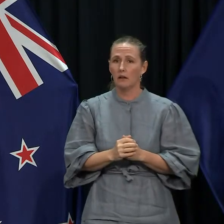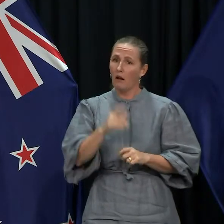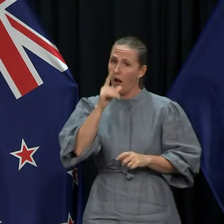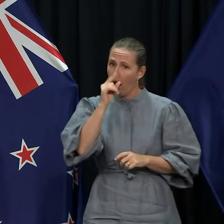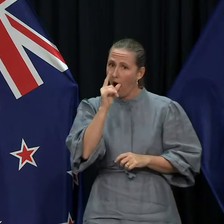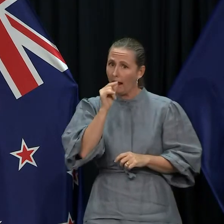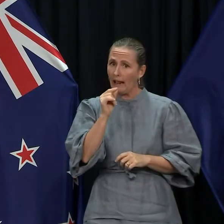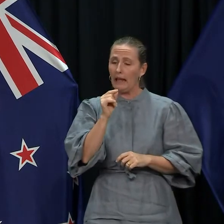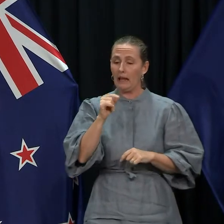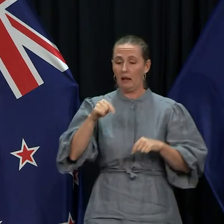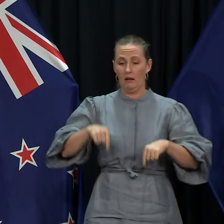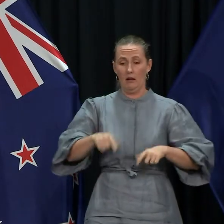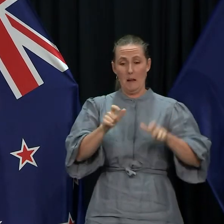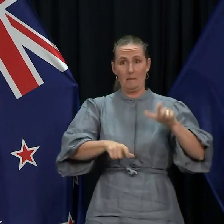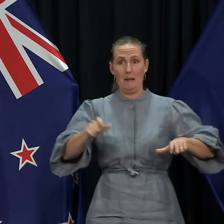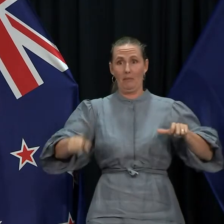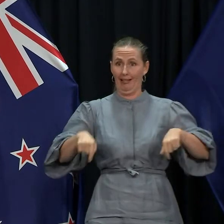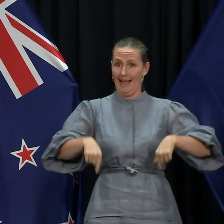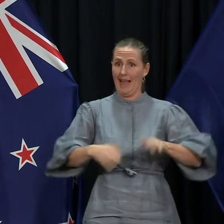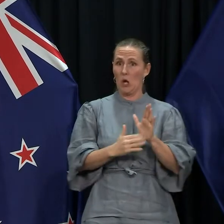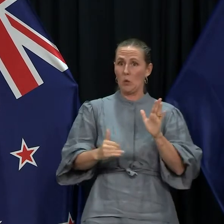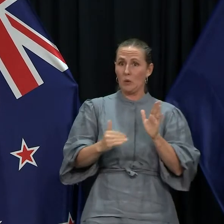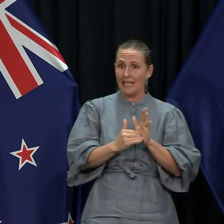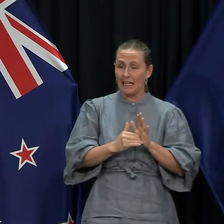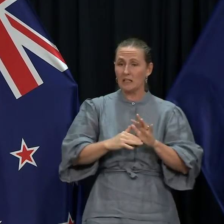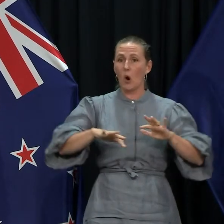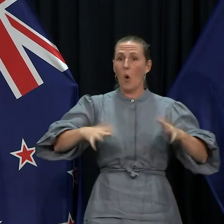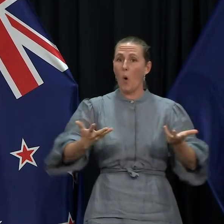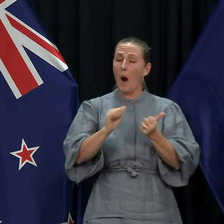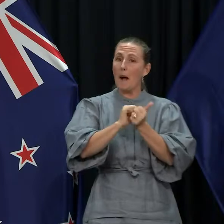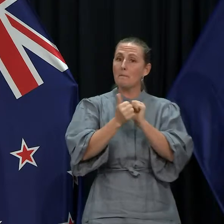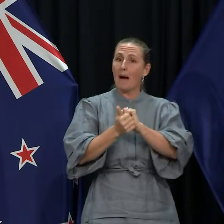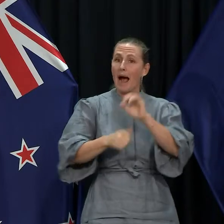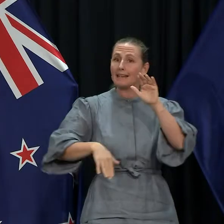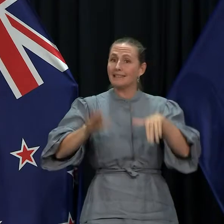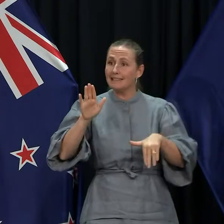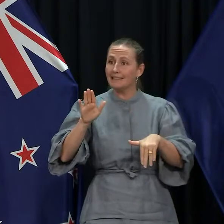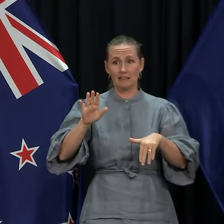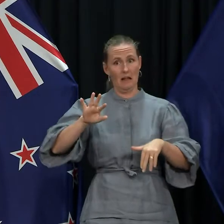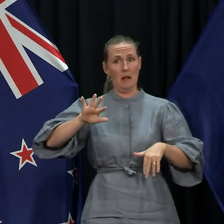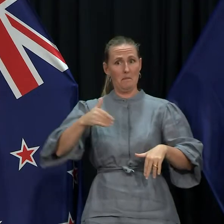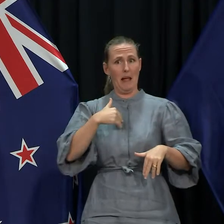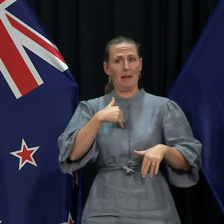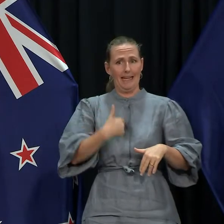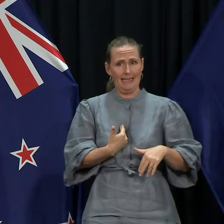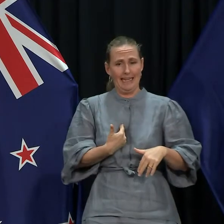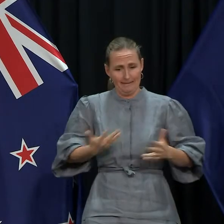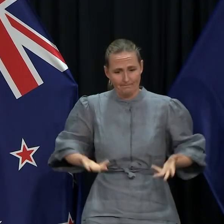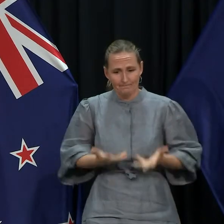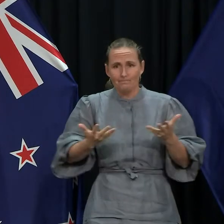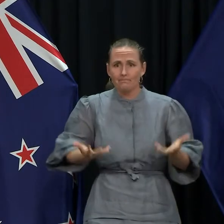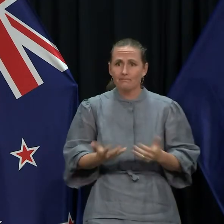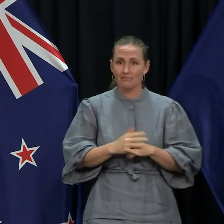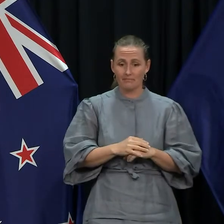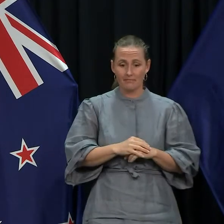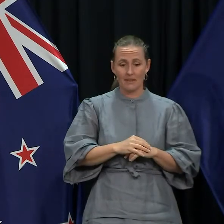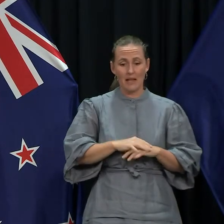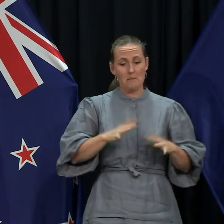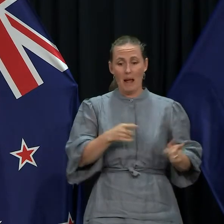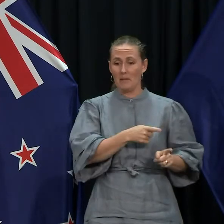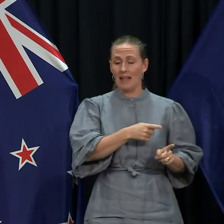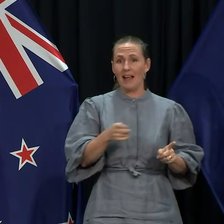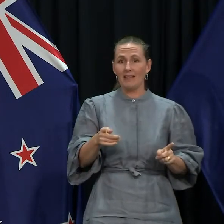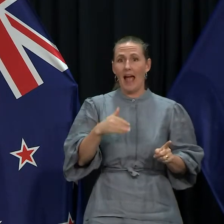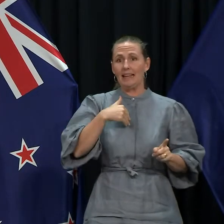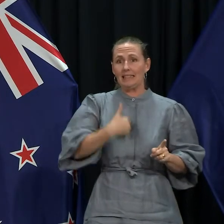partner citizens will need support depending on the course of this conflict. We may see the ability to move around and exit